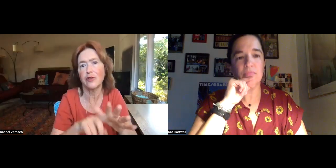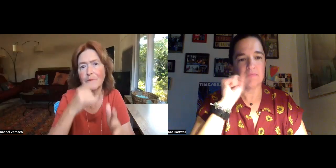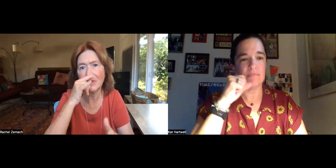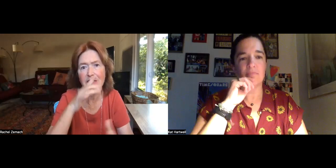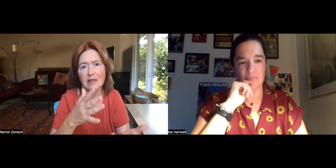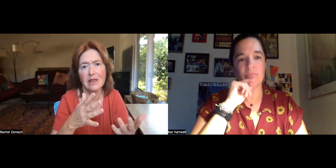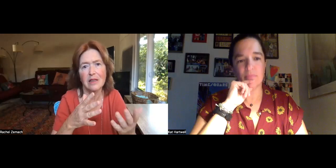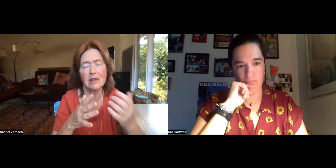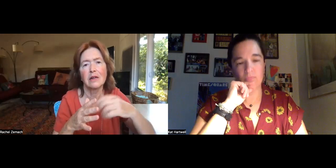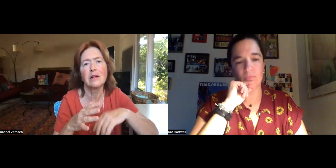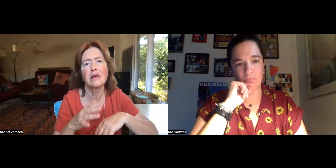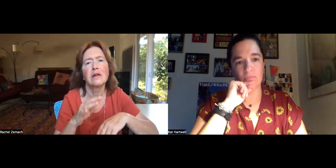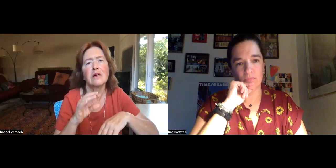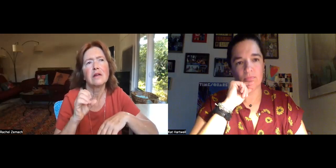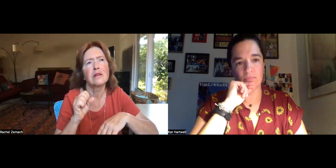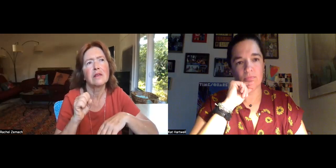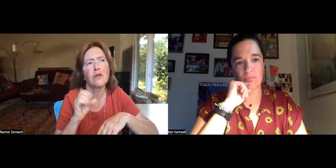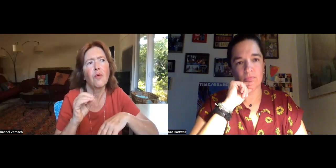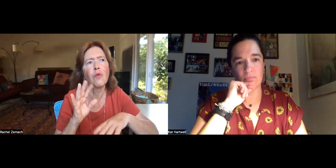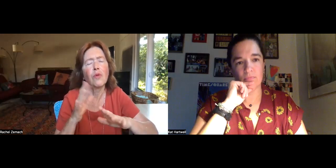Mainstream kids. So,